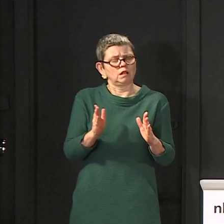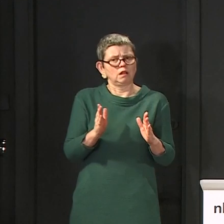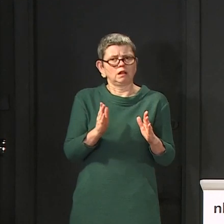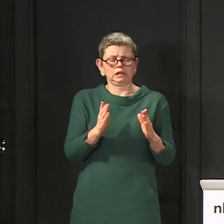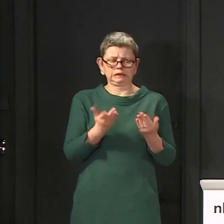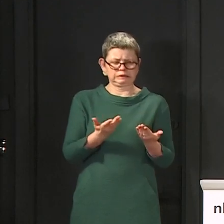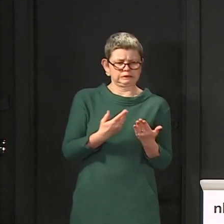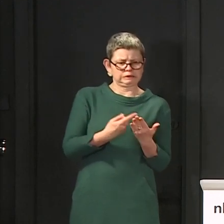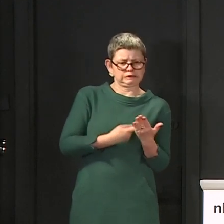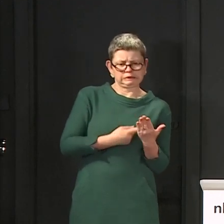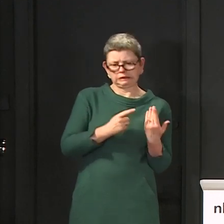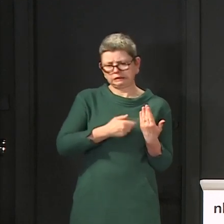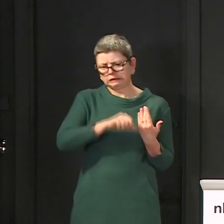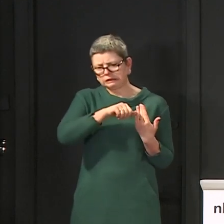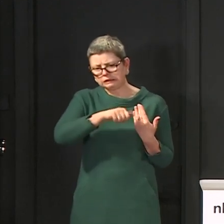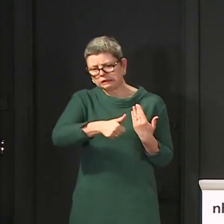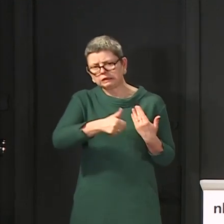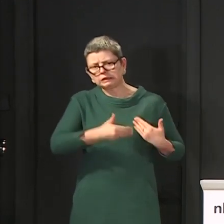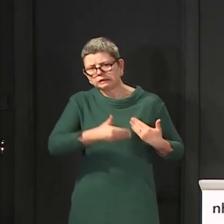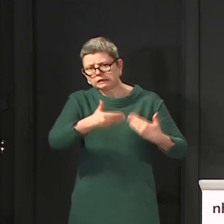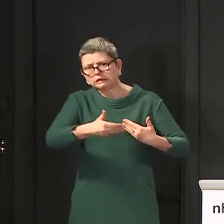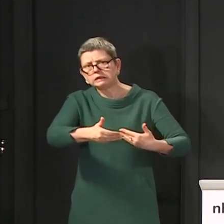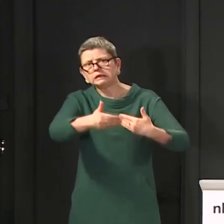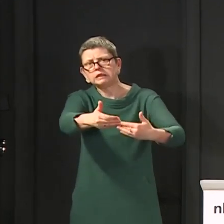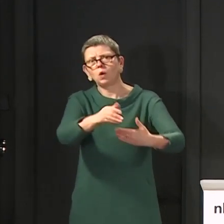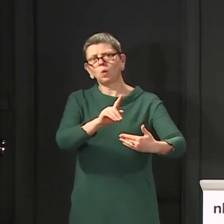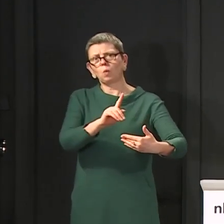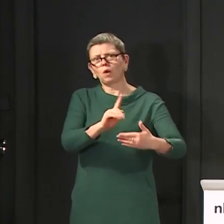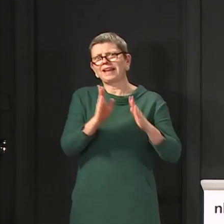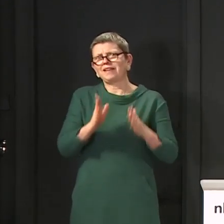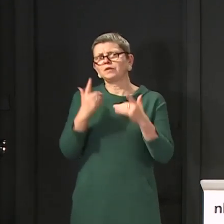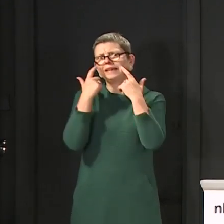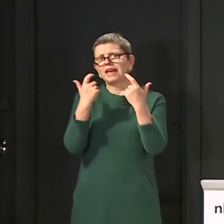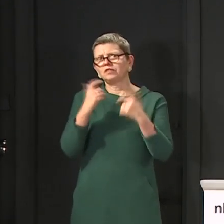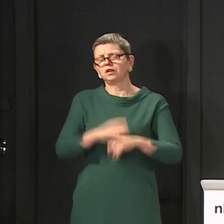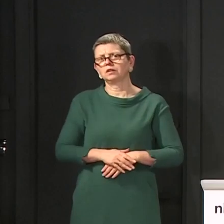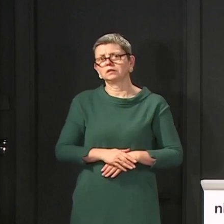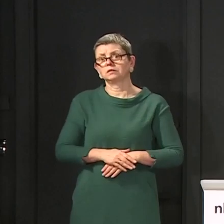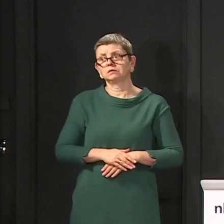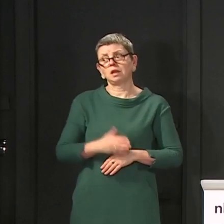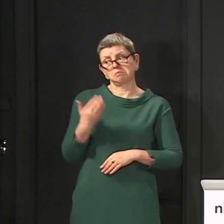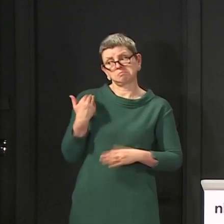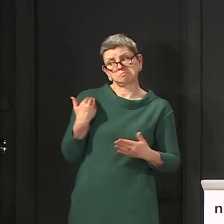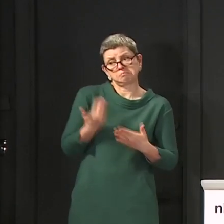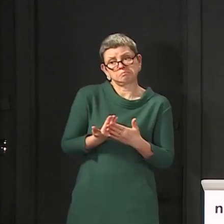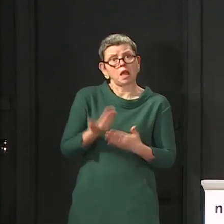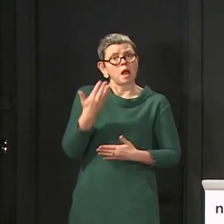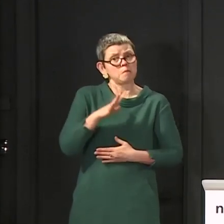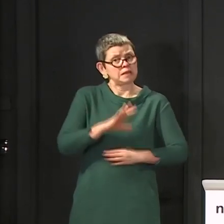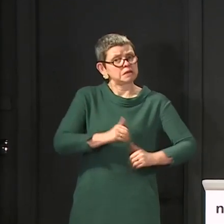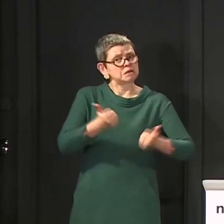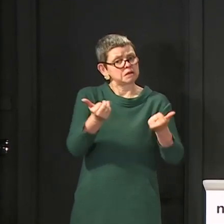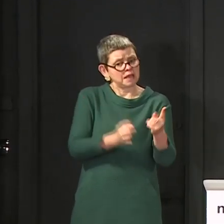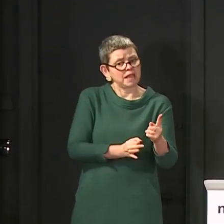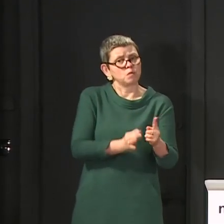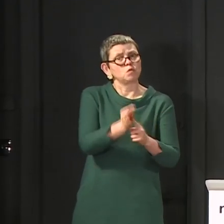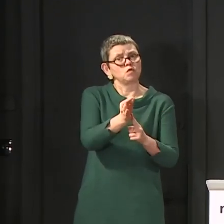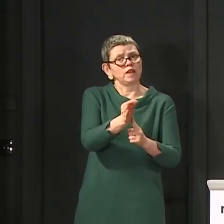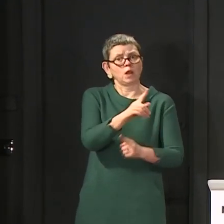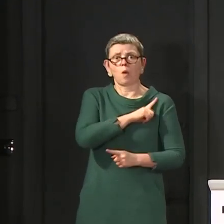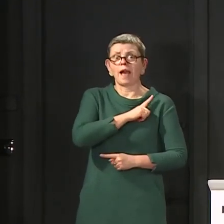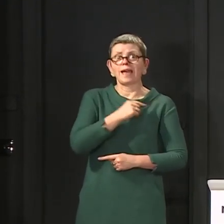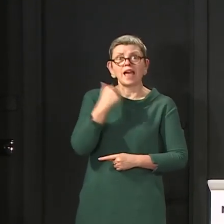we proceed to from here. Having made real progress in recent weeks, and I think you can tell from the figures that I am setting